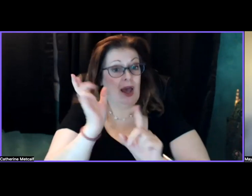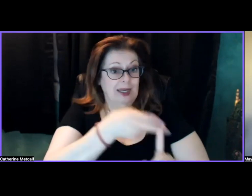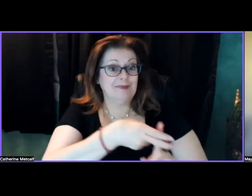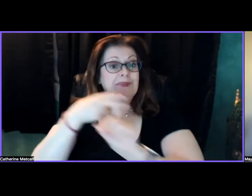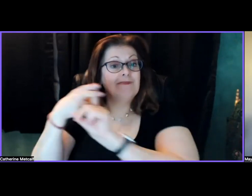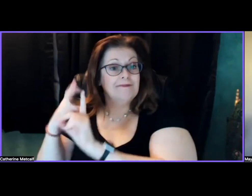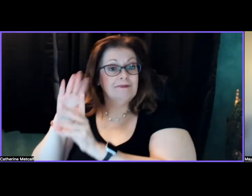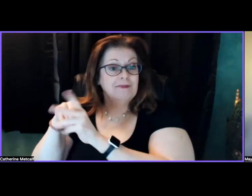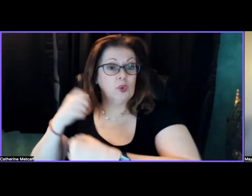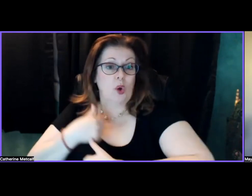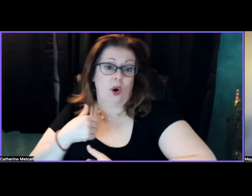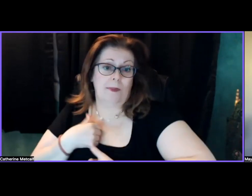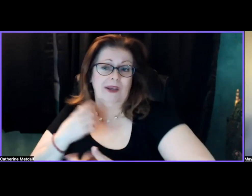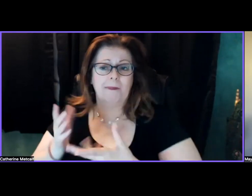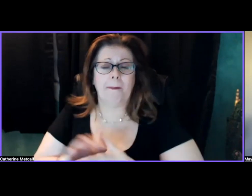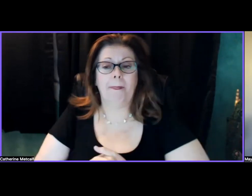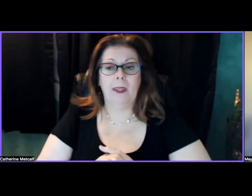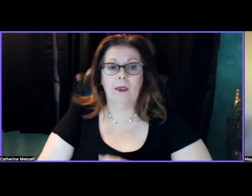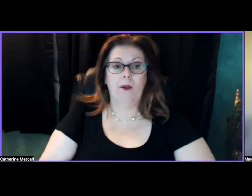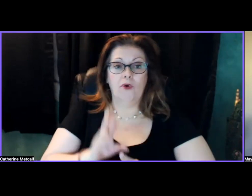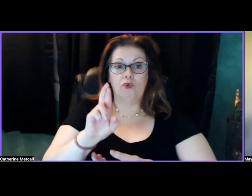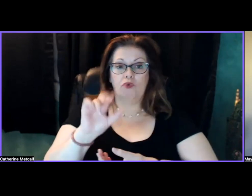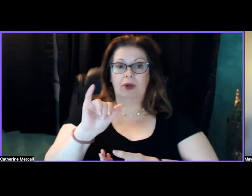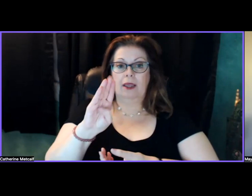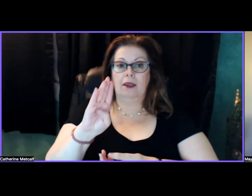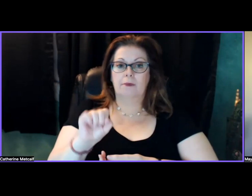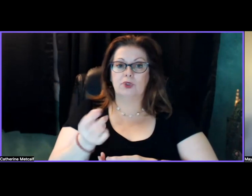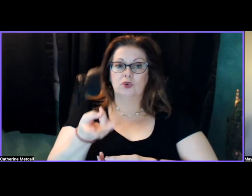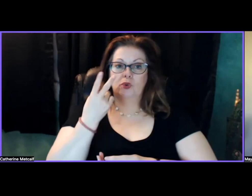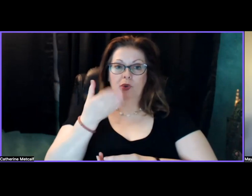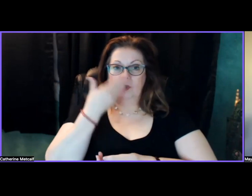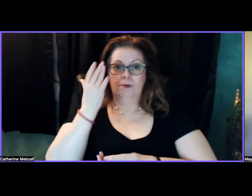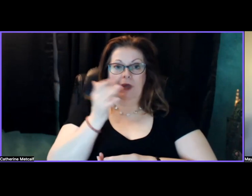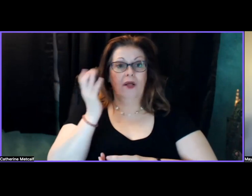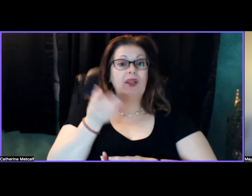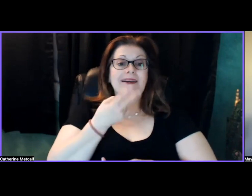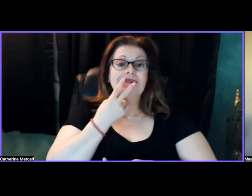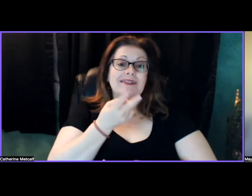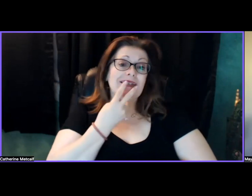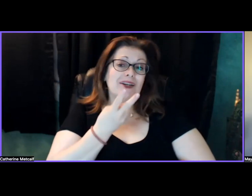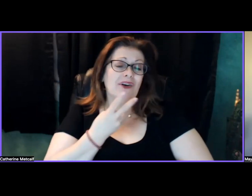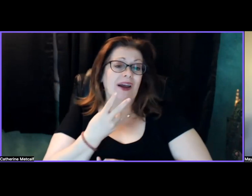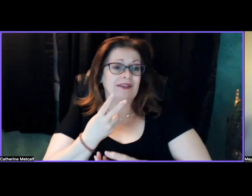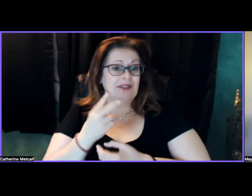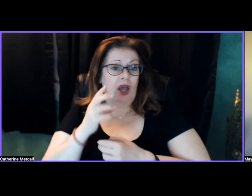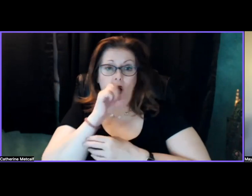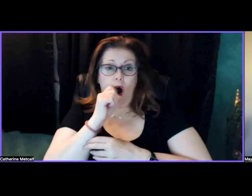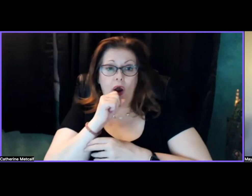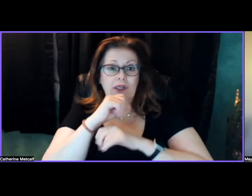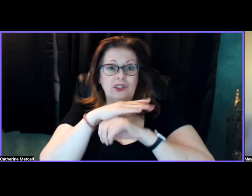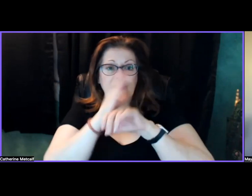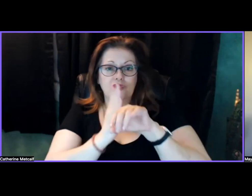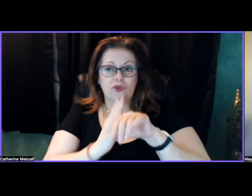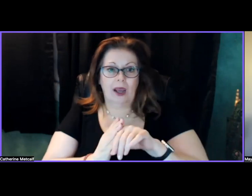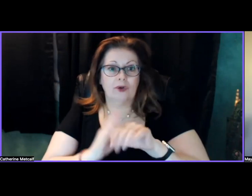Bent. Between my ribs, it smells like cigarettes and cracked oranges. Recursion, there's no difference between musicians and